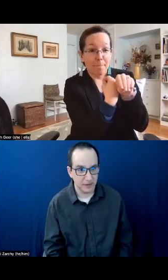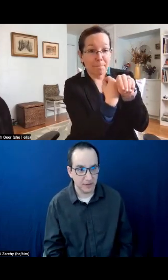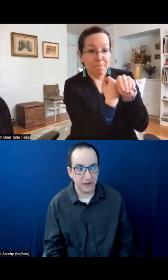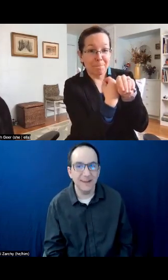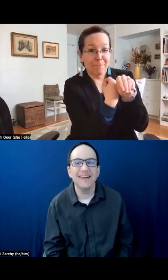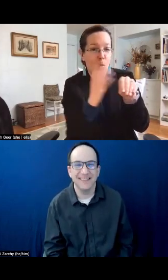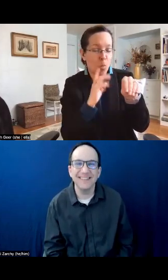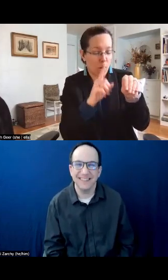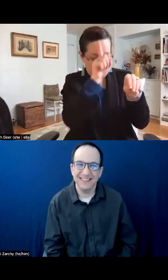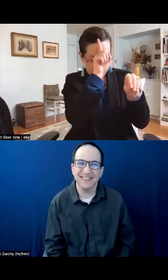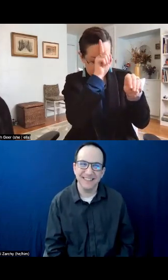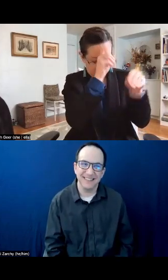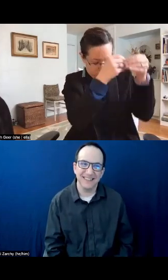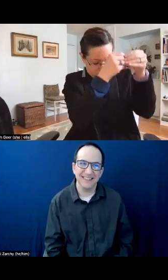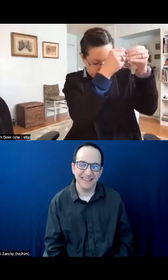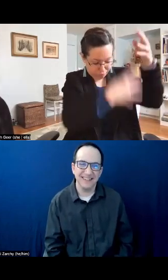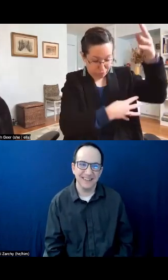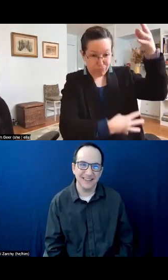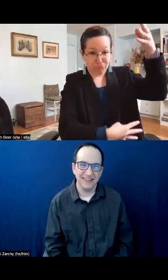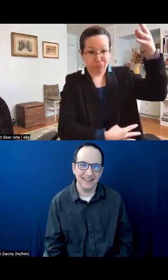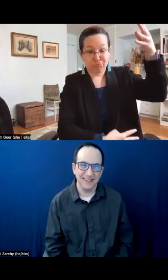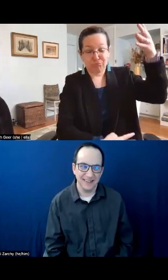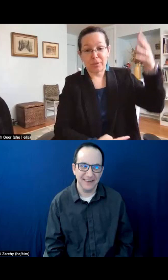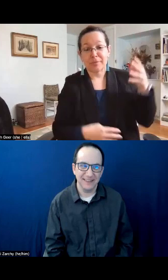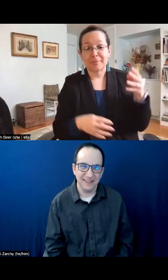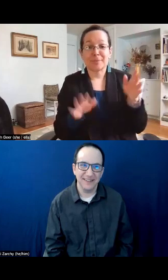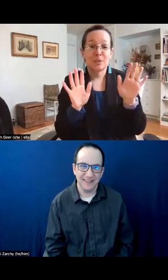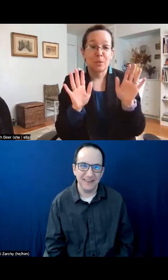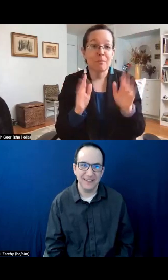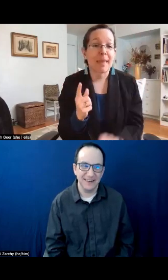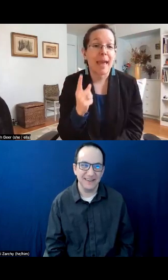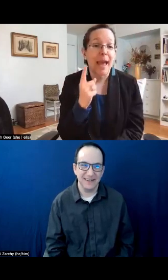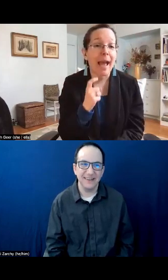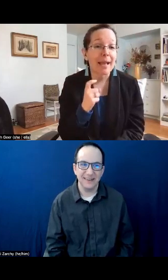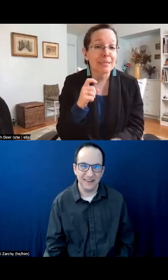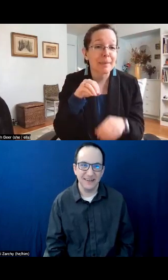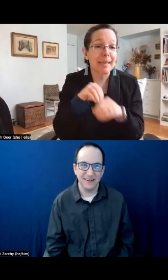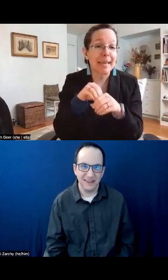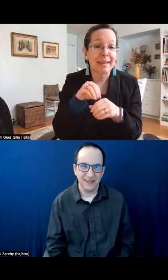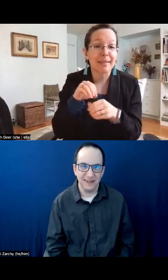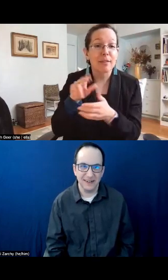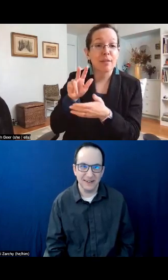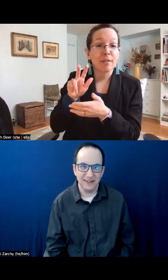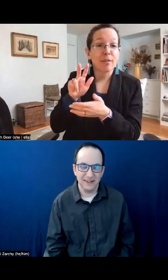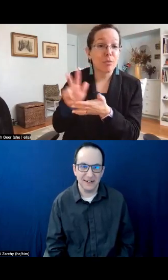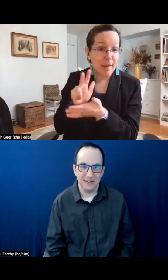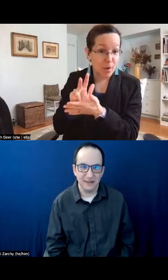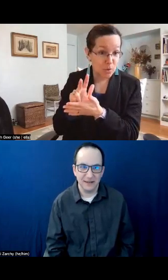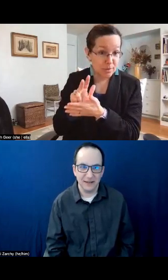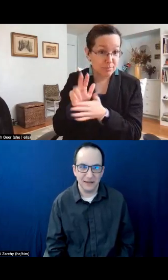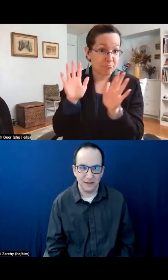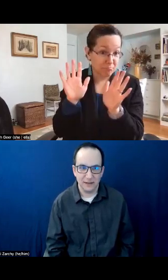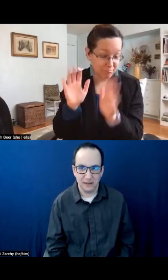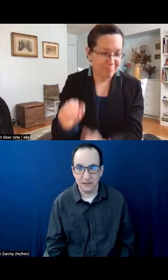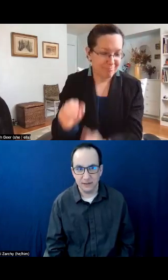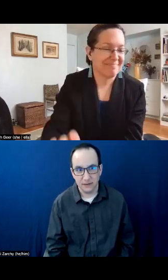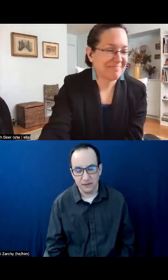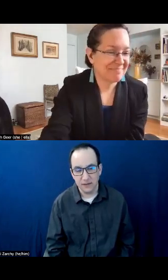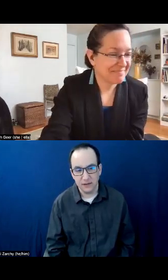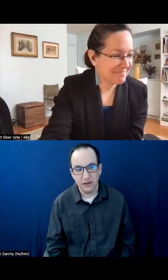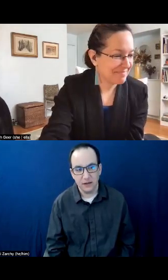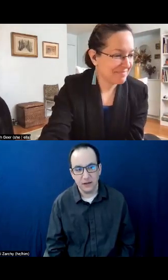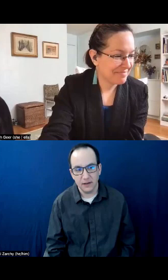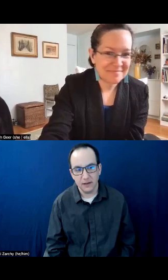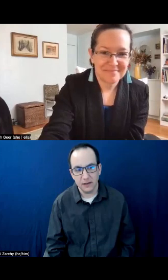Fair enough. I'm sure that the moment that we disconnect, an entire dictionary or thesaurus is going to pop up in our minds, right?